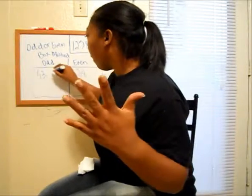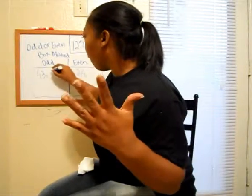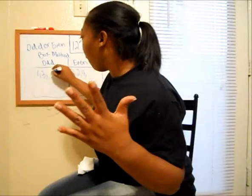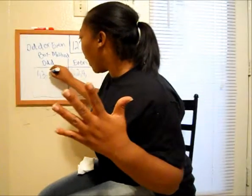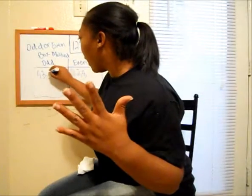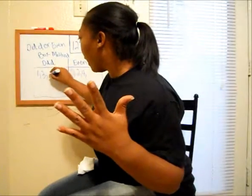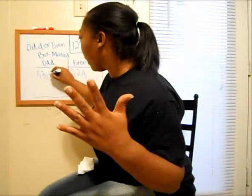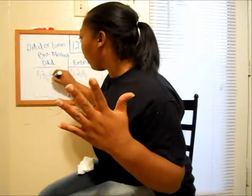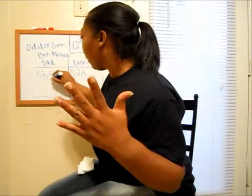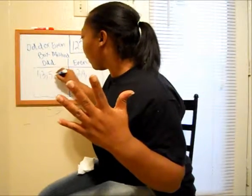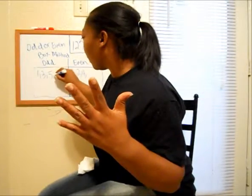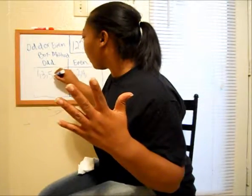5,